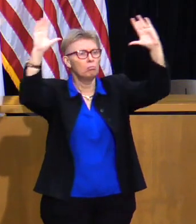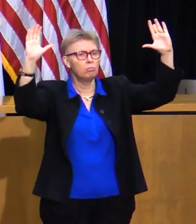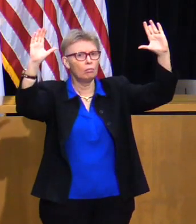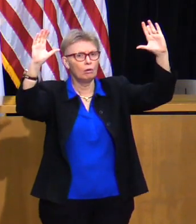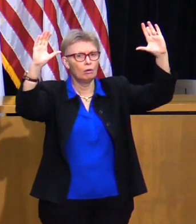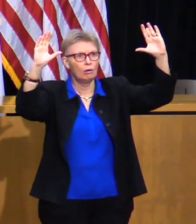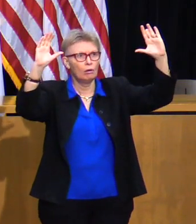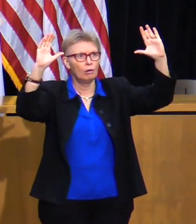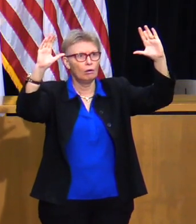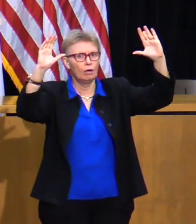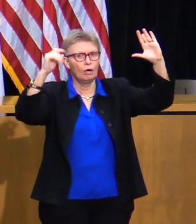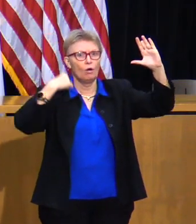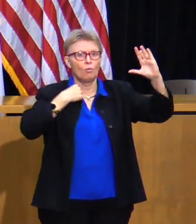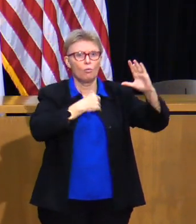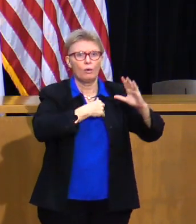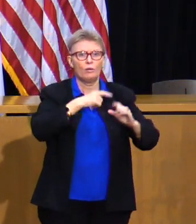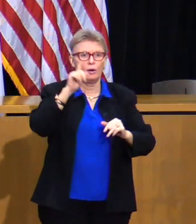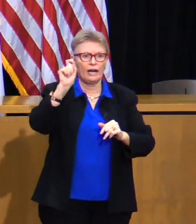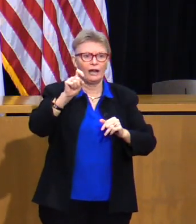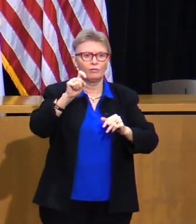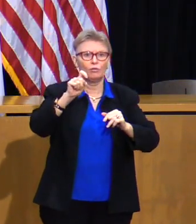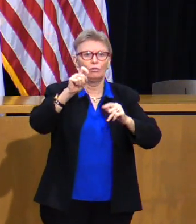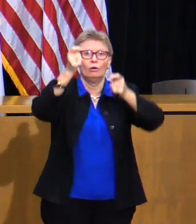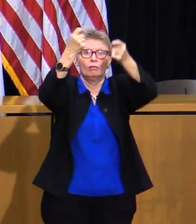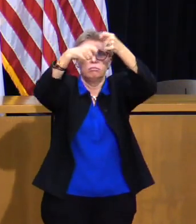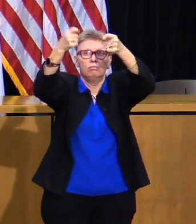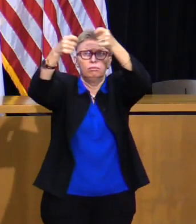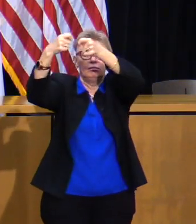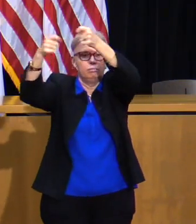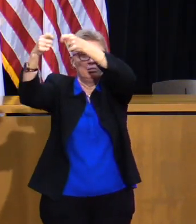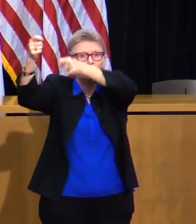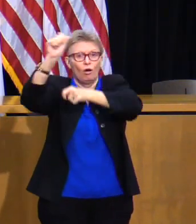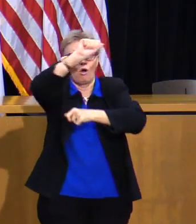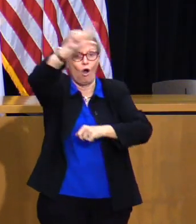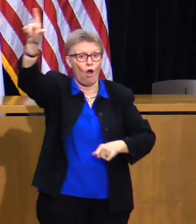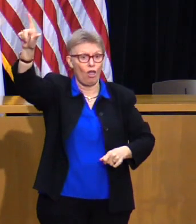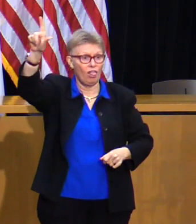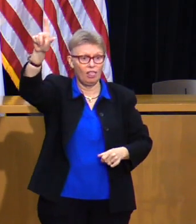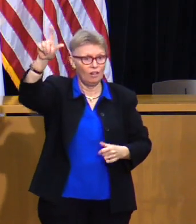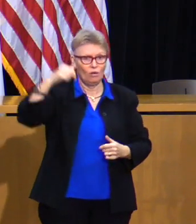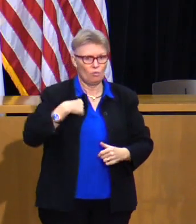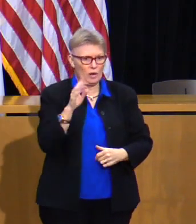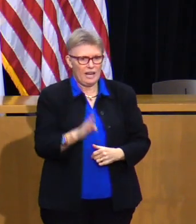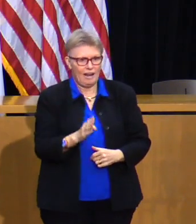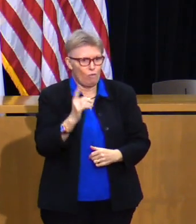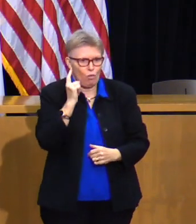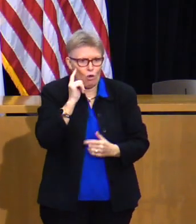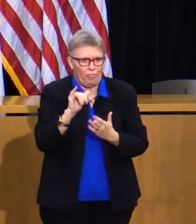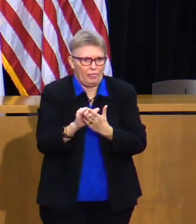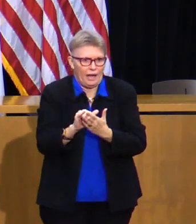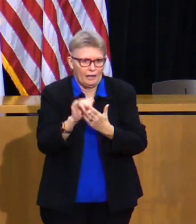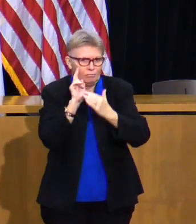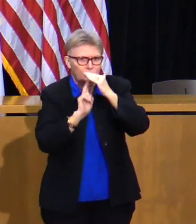to nominate everybody who serves on that incredibly